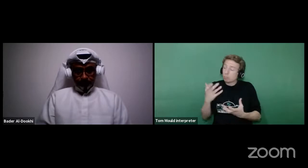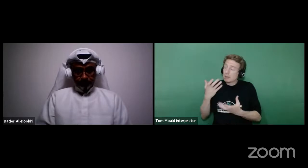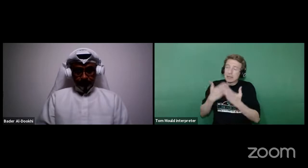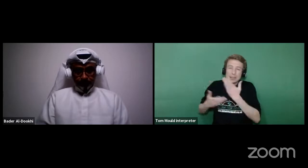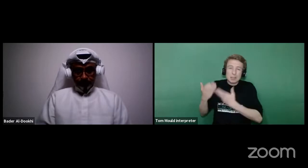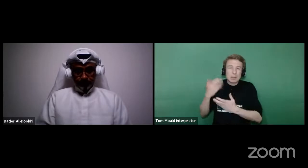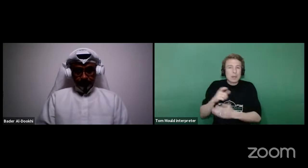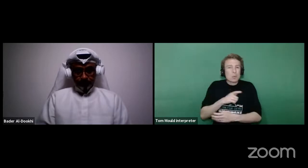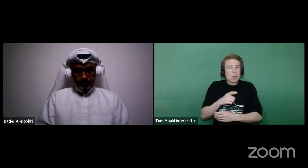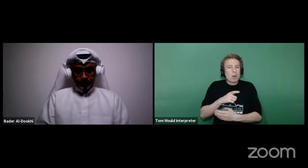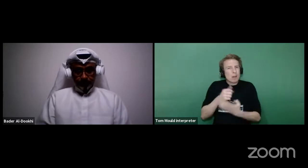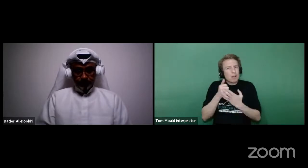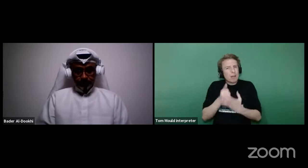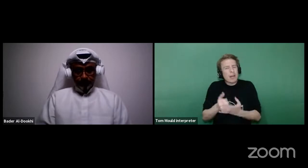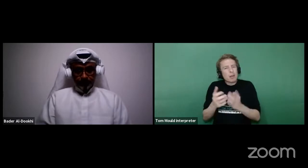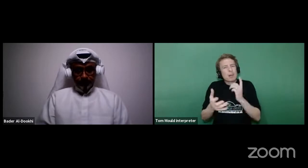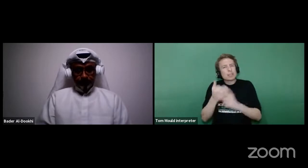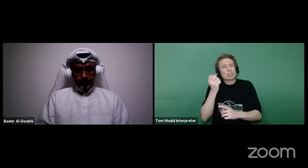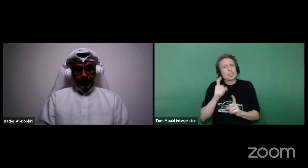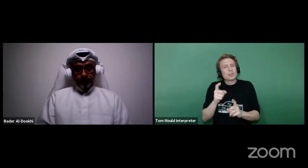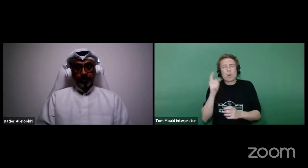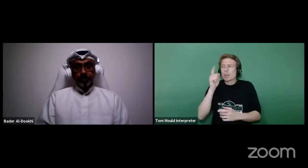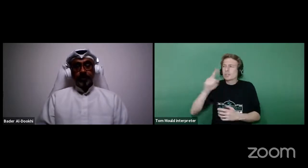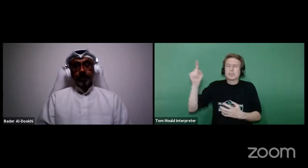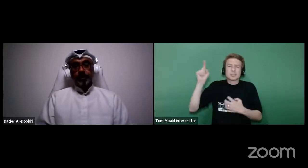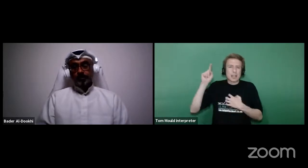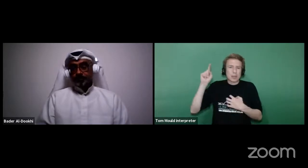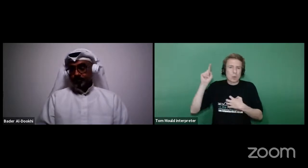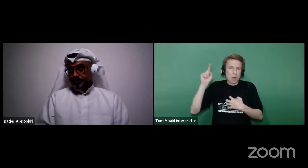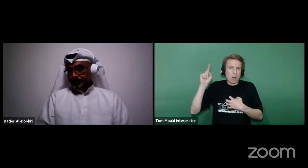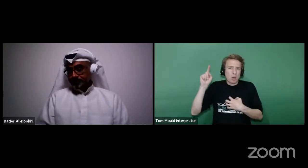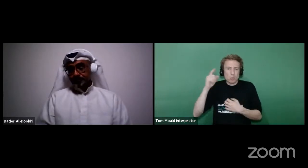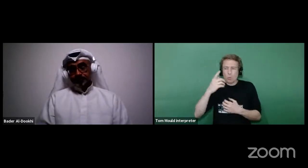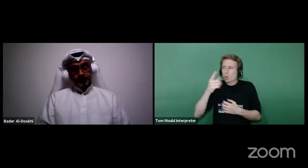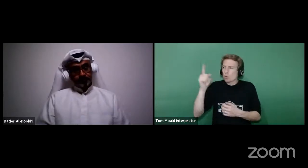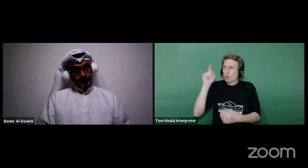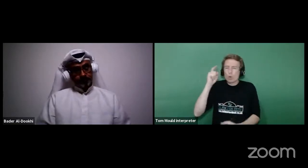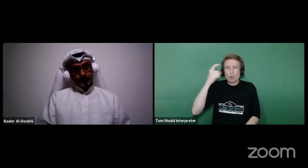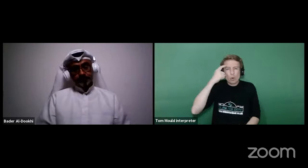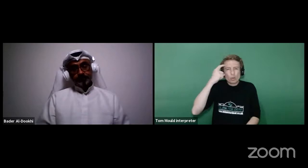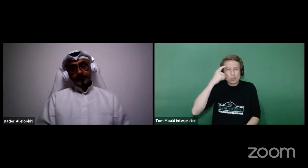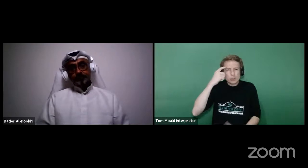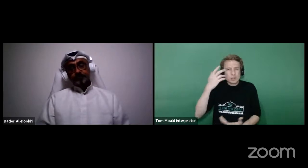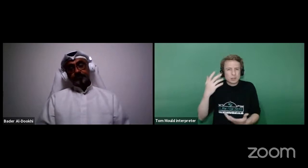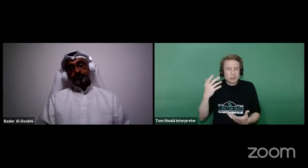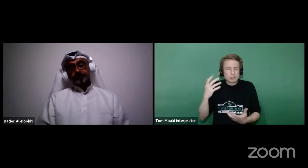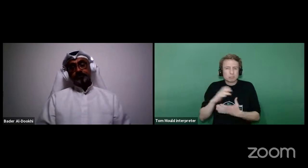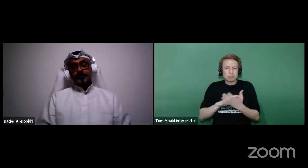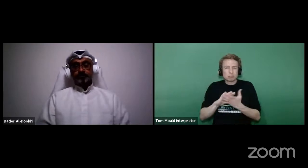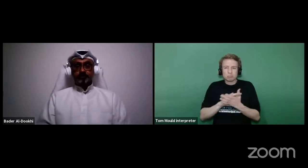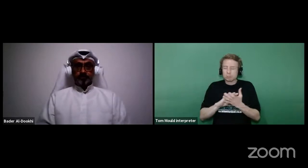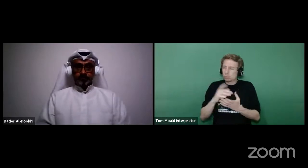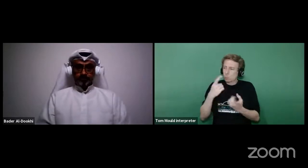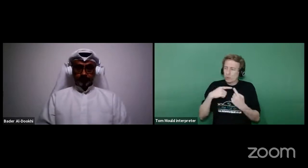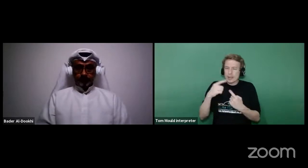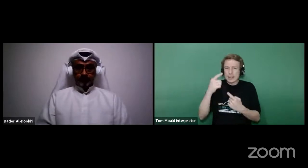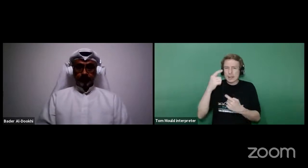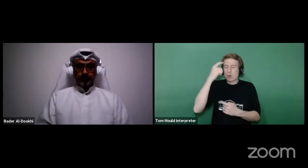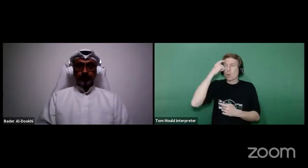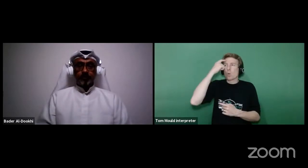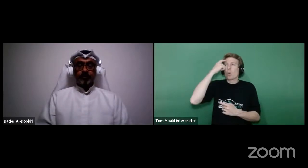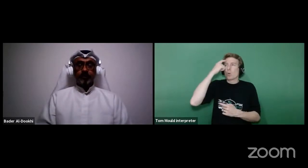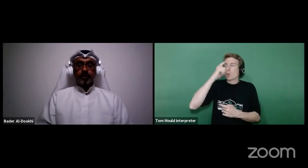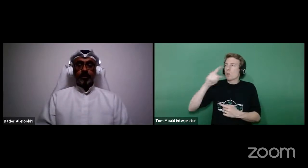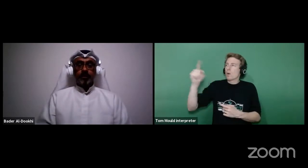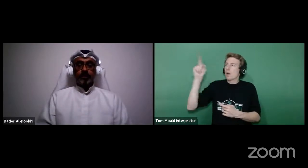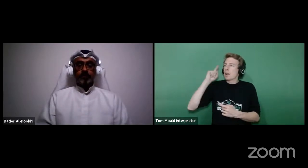God consciousness, this principle of being aware of Allah that leads to the slave obeying his command.